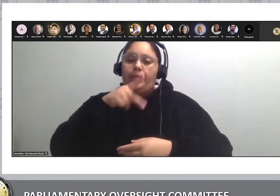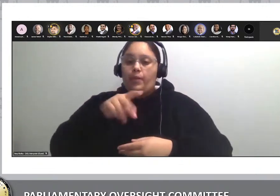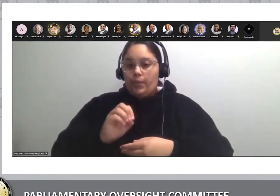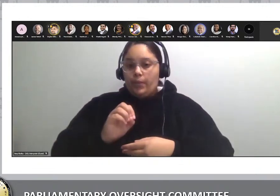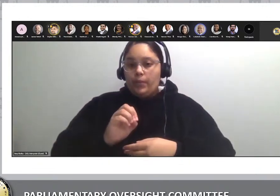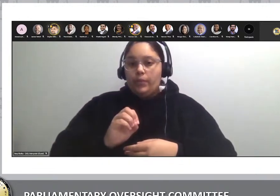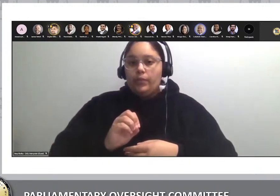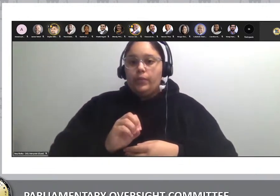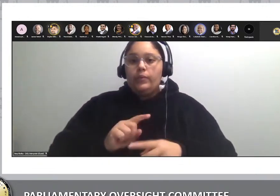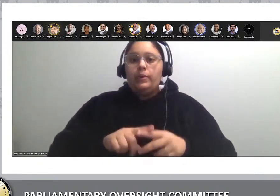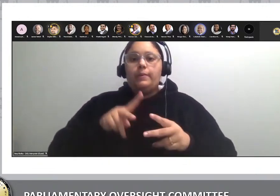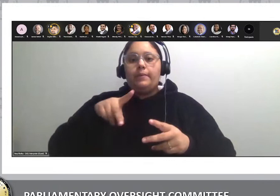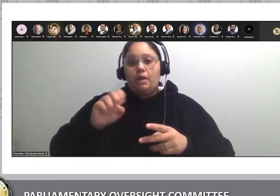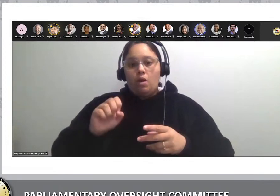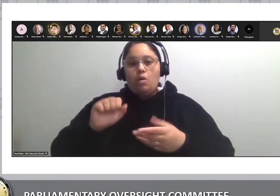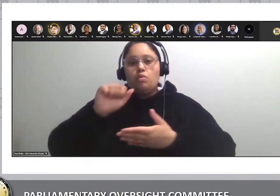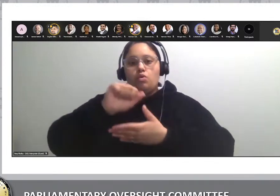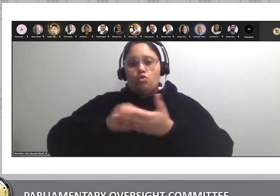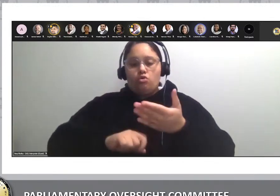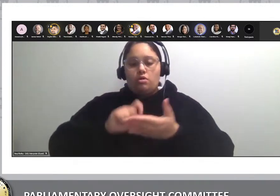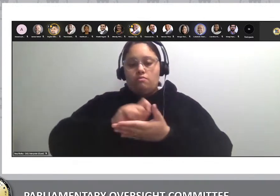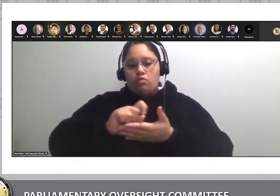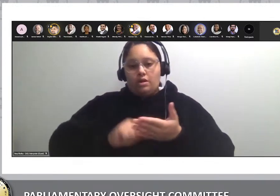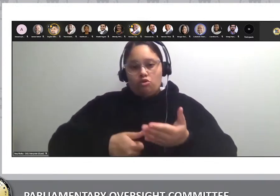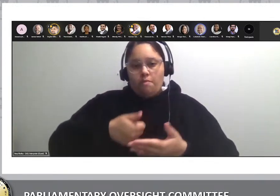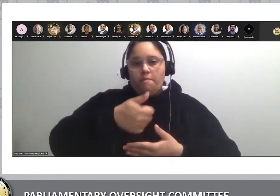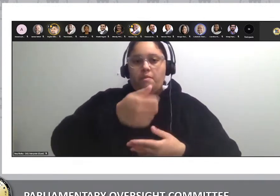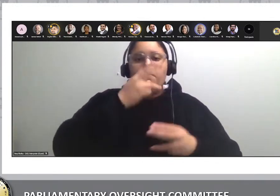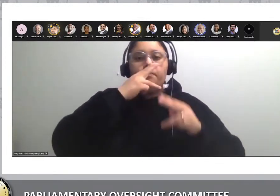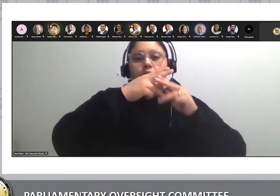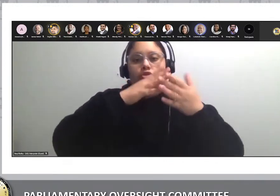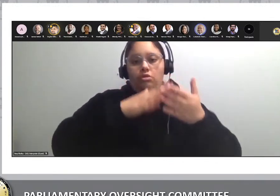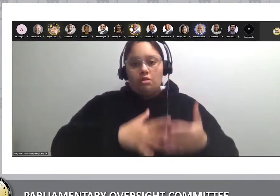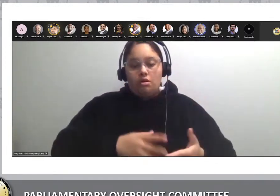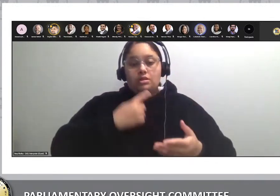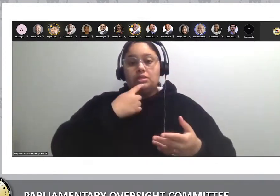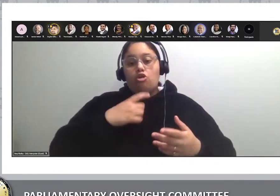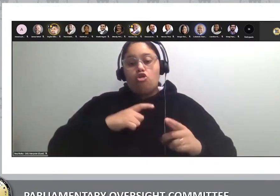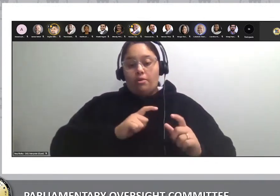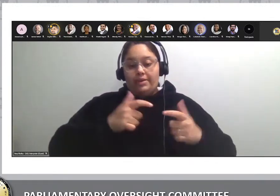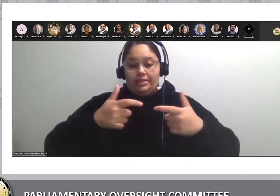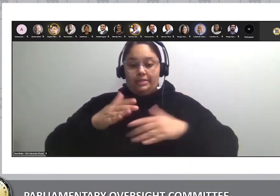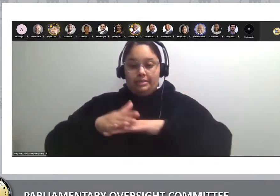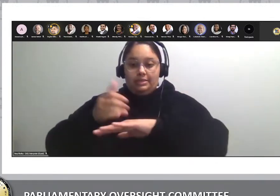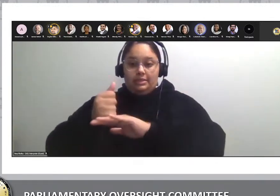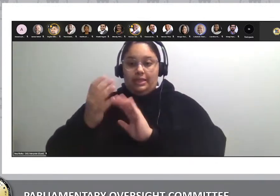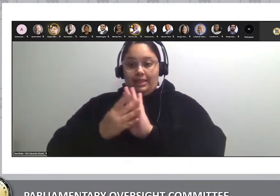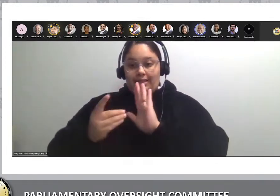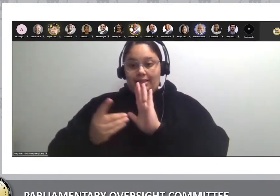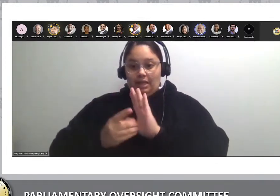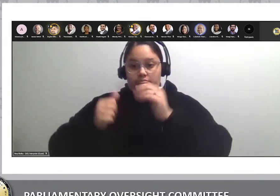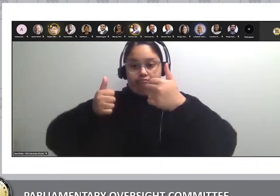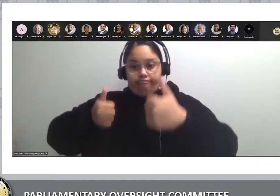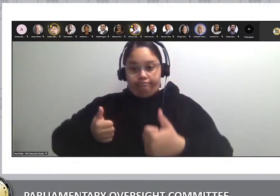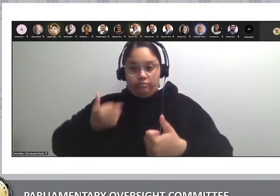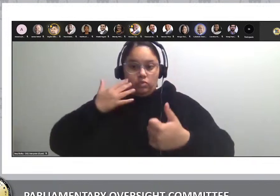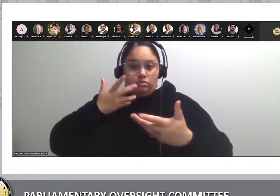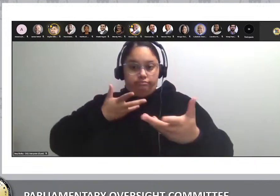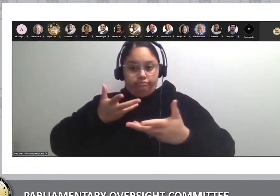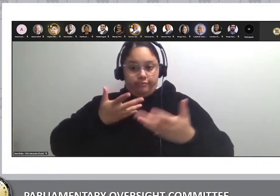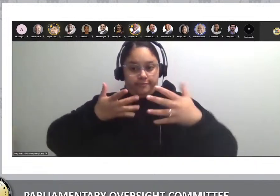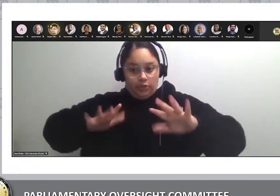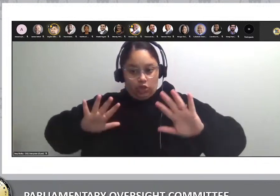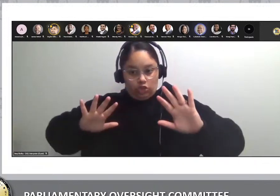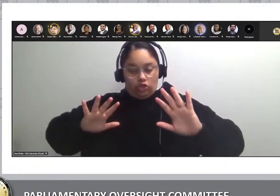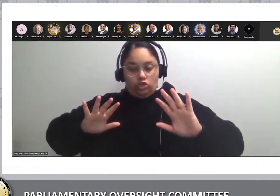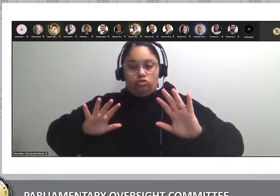for PO to write back to the petitioners and say that the committee set on a particular date after it has met with you, it